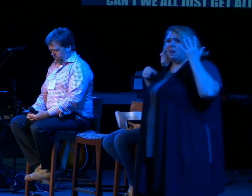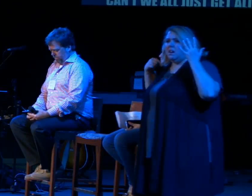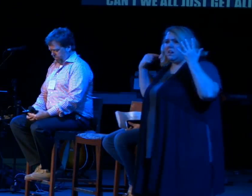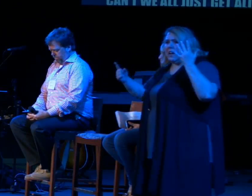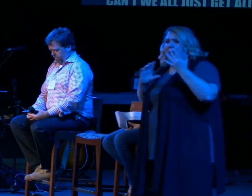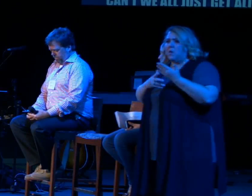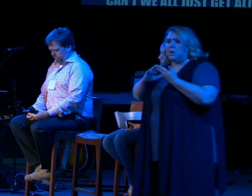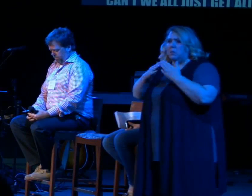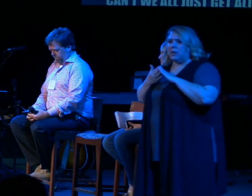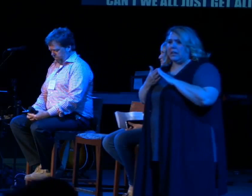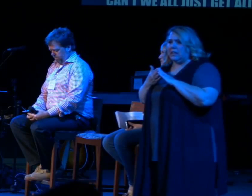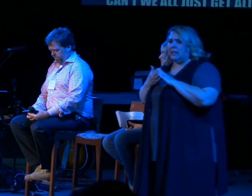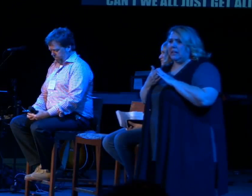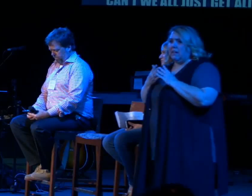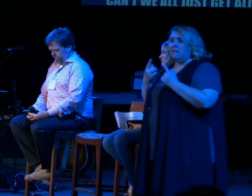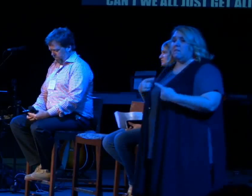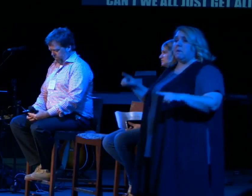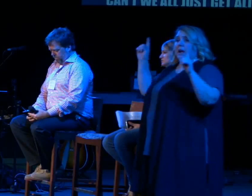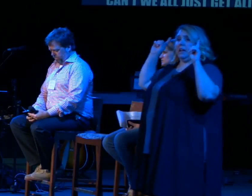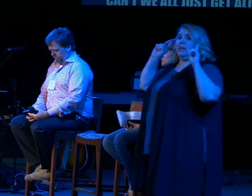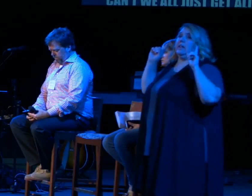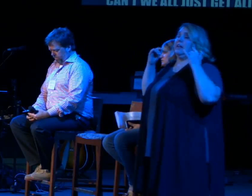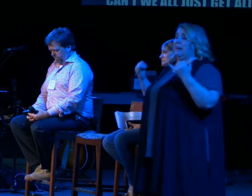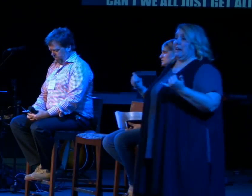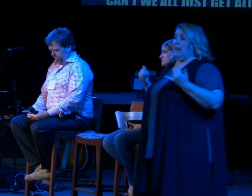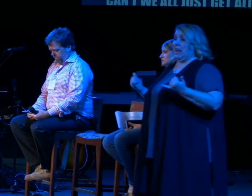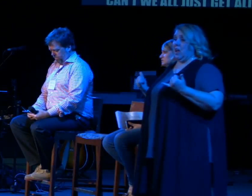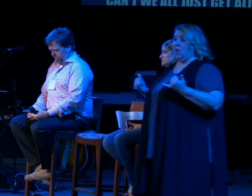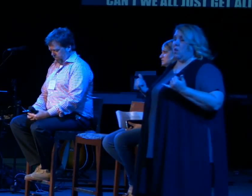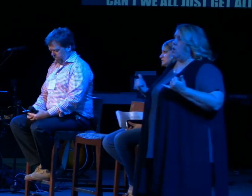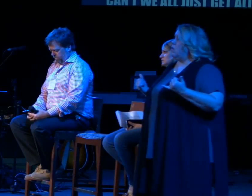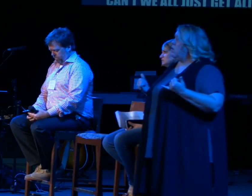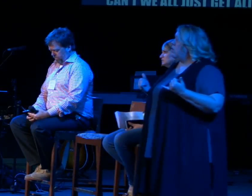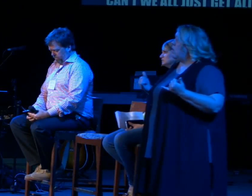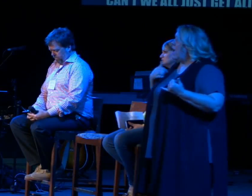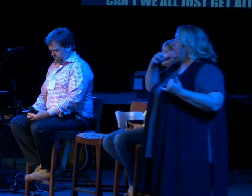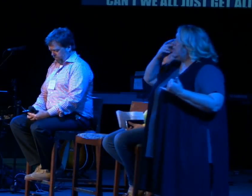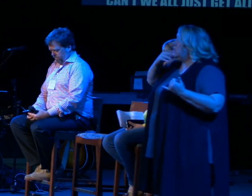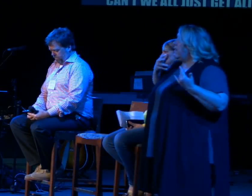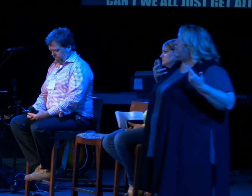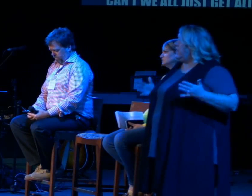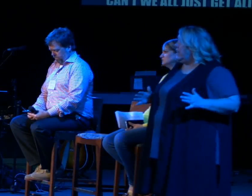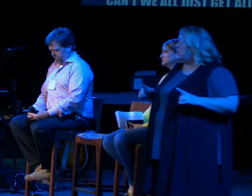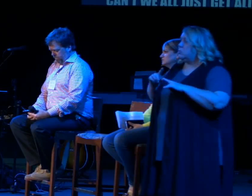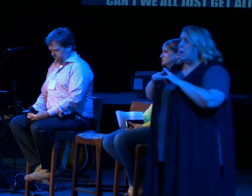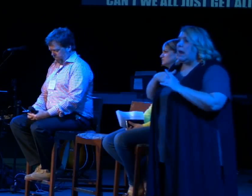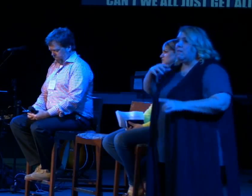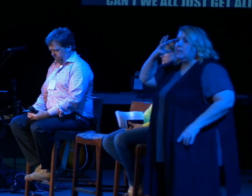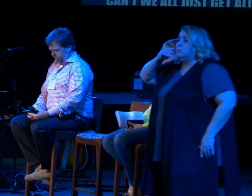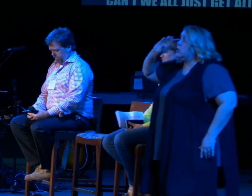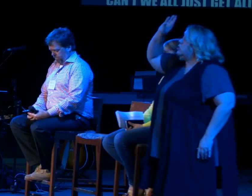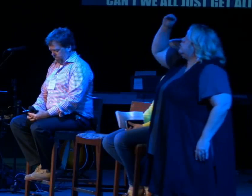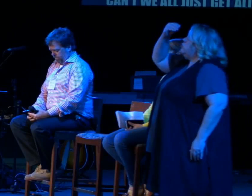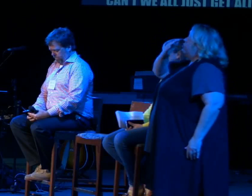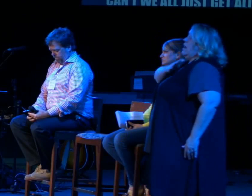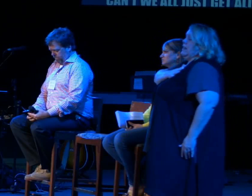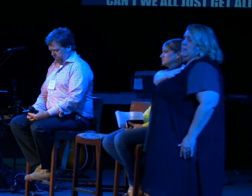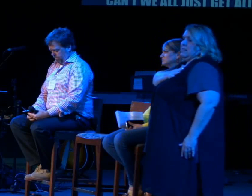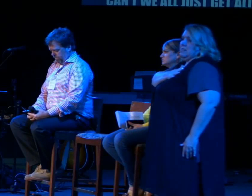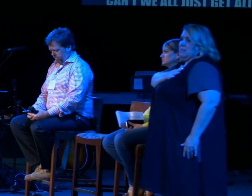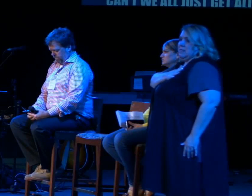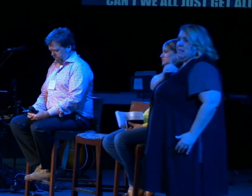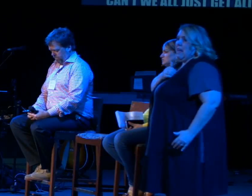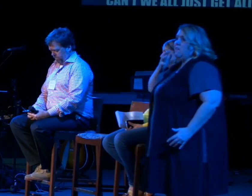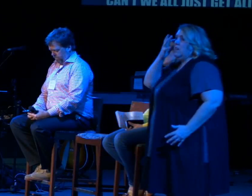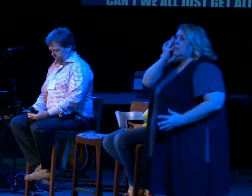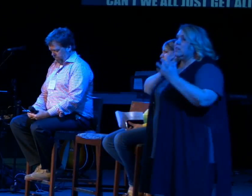in our communities. He finally came to a place where he was the one saying, well, but I've also experienced some grace in this. I've also experienced some